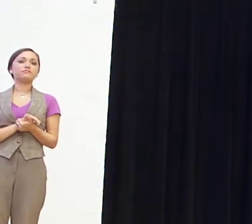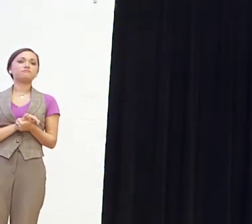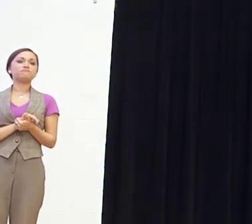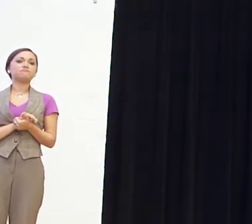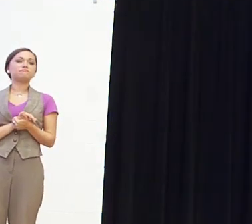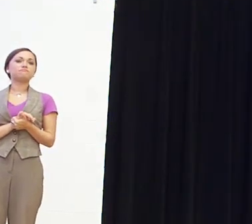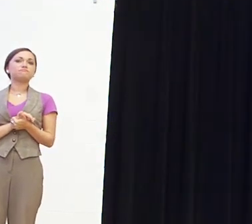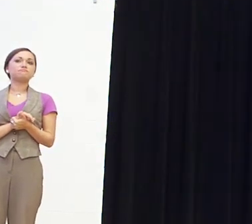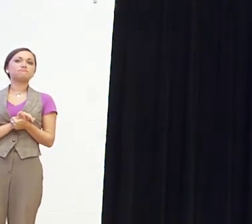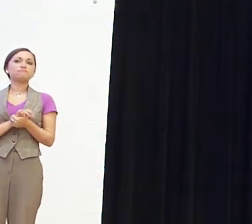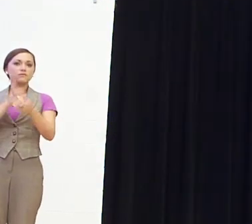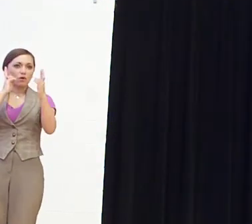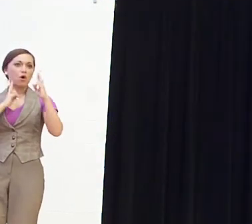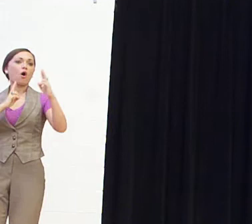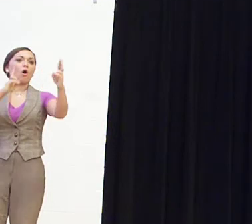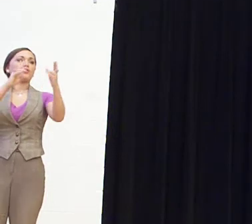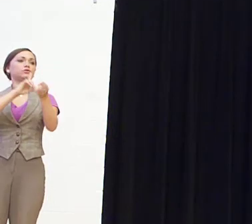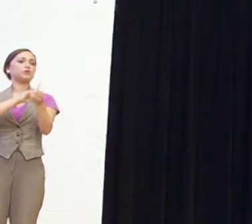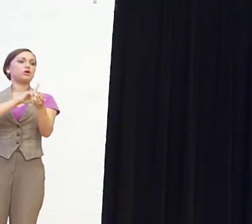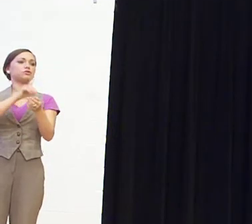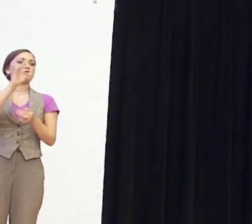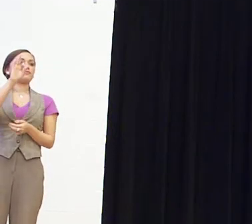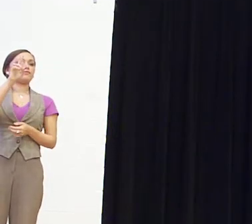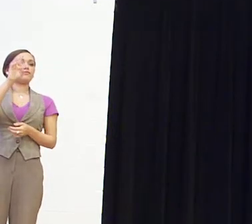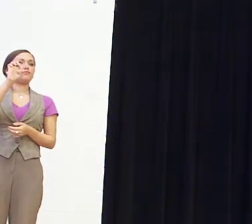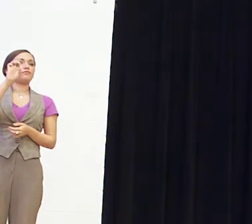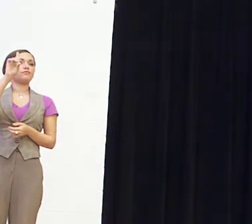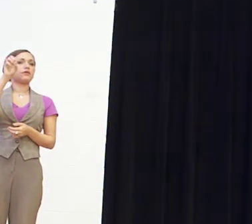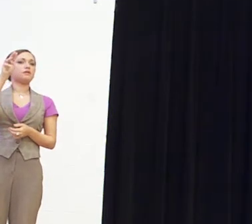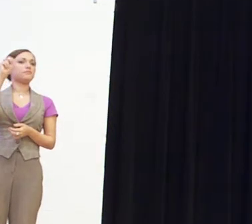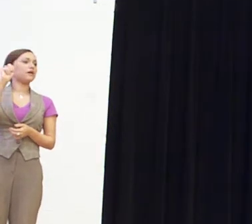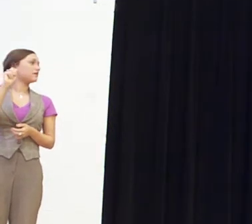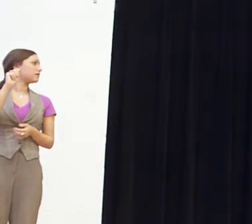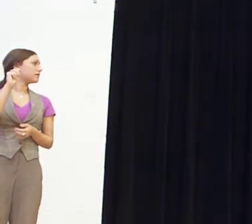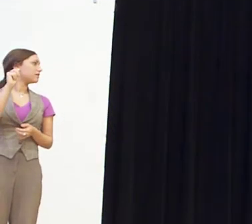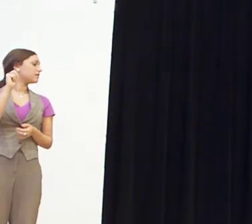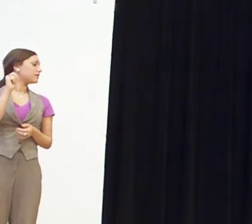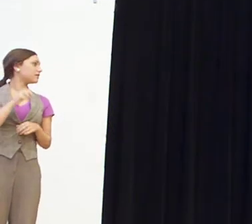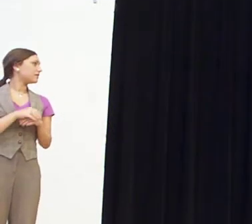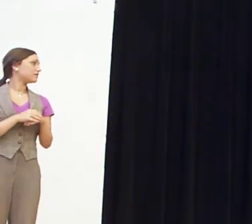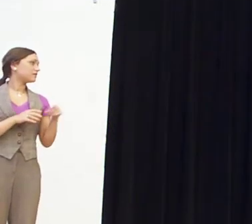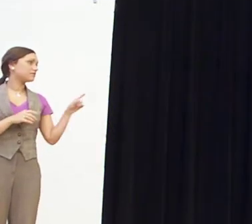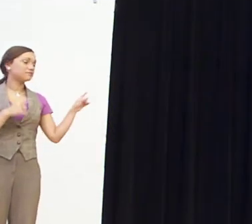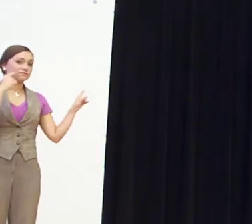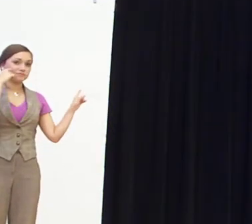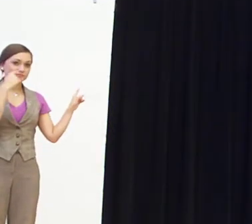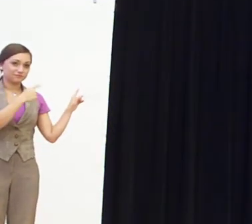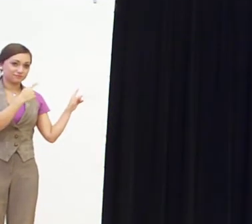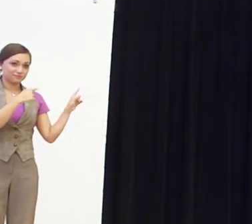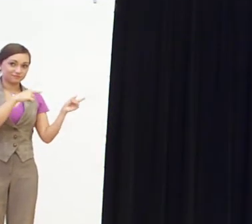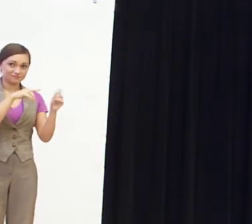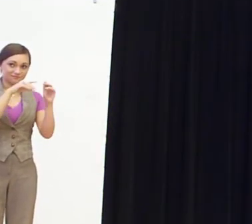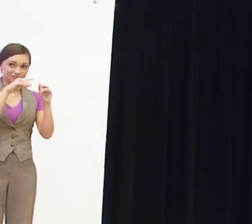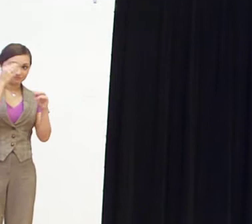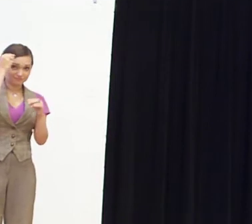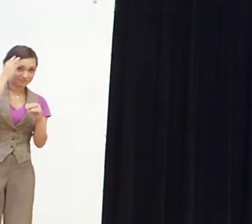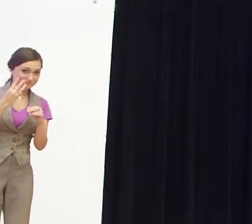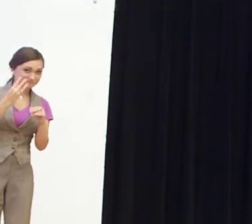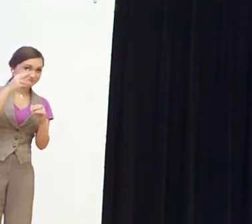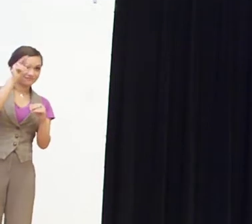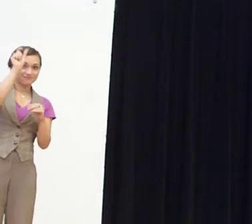salute Dr. Frieden and say a hint. You just heard his name if you fill out the